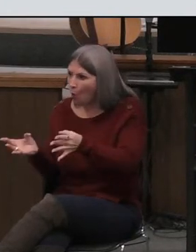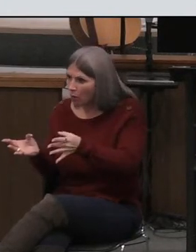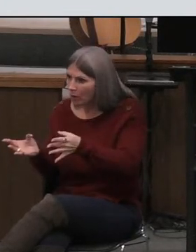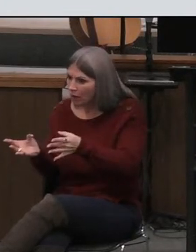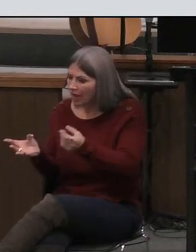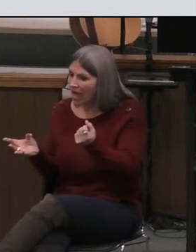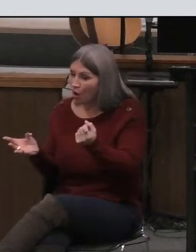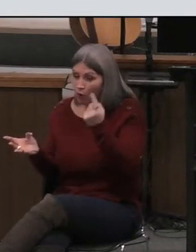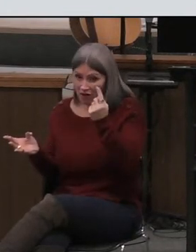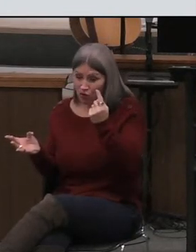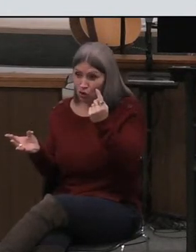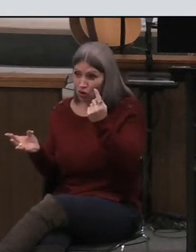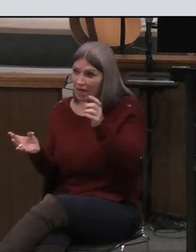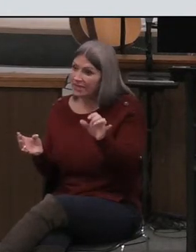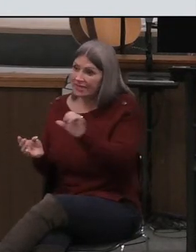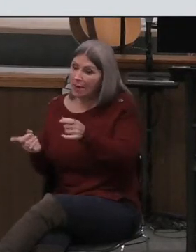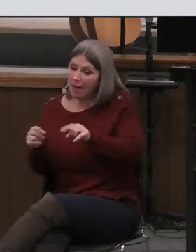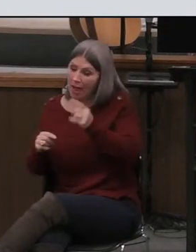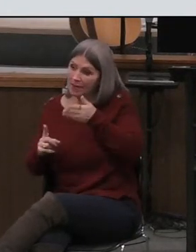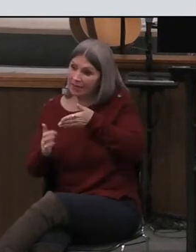us